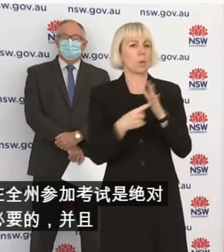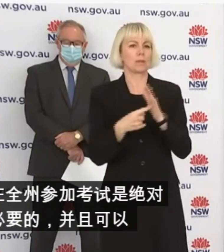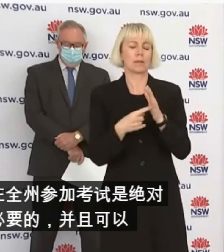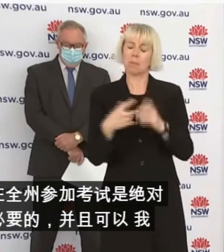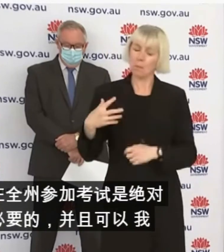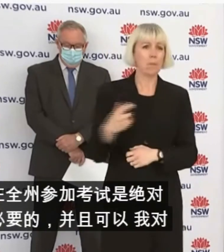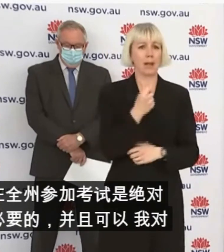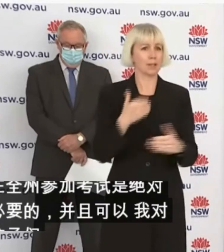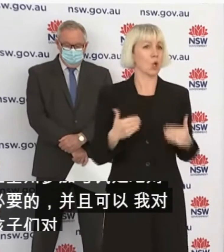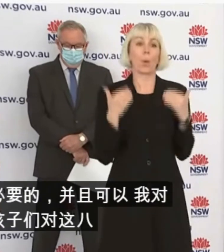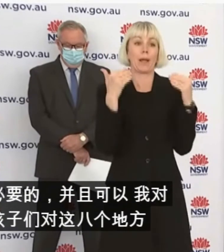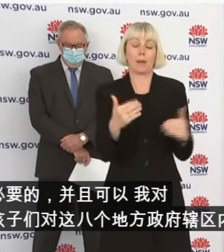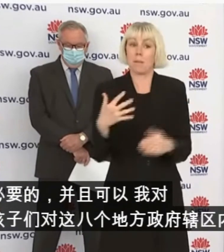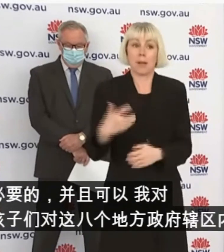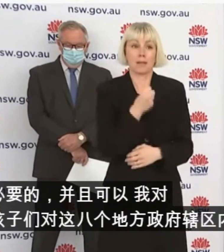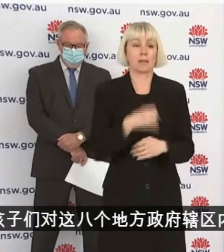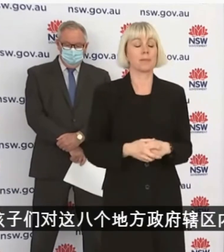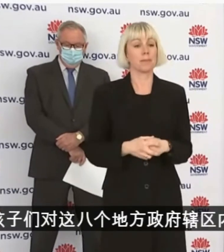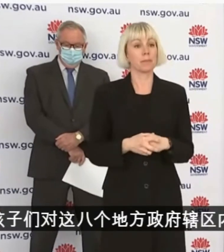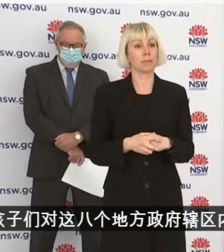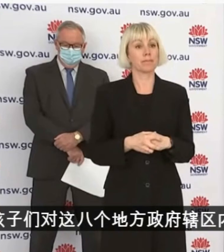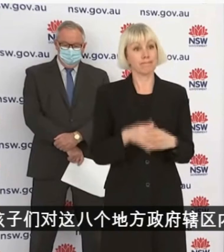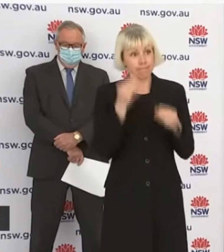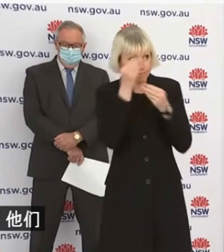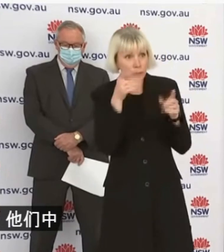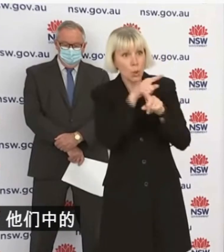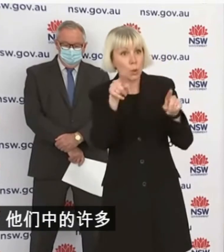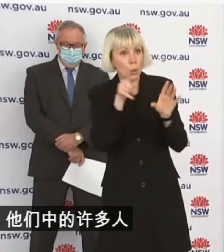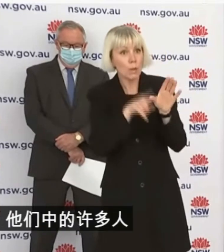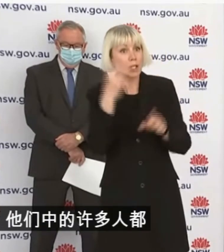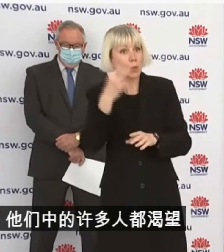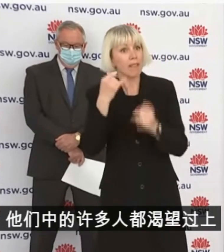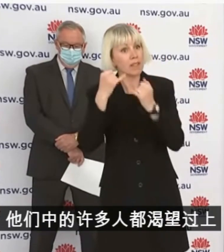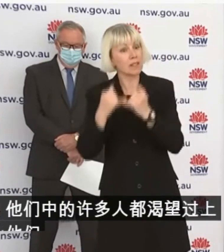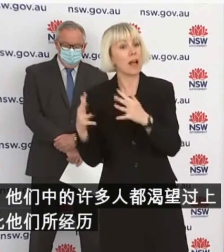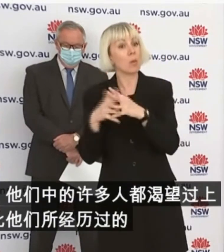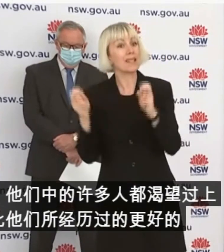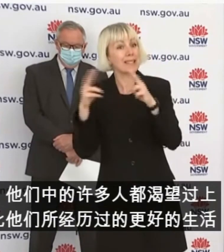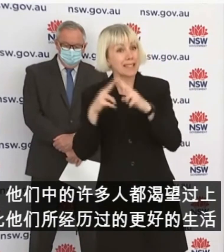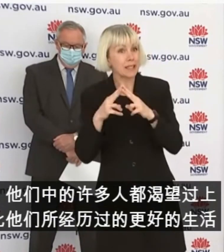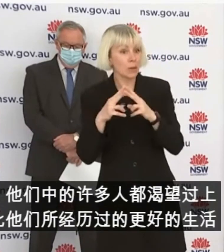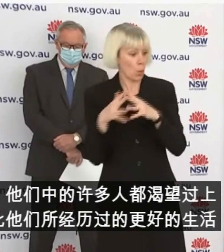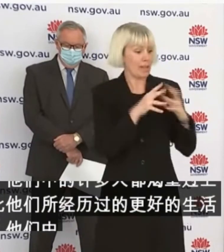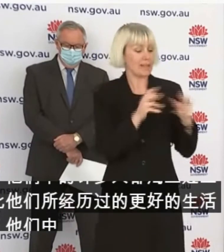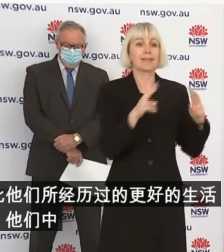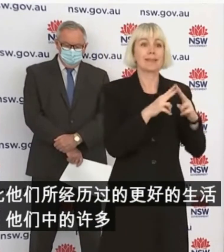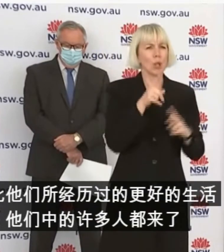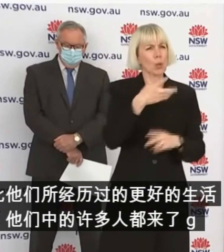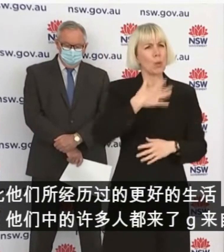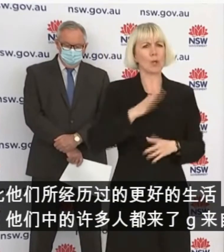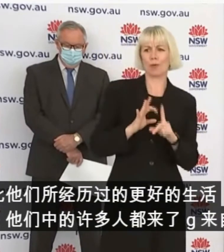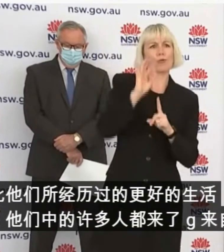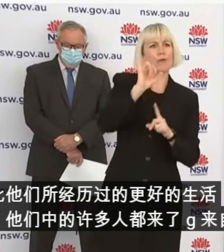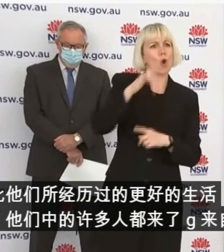And can I say to the children, to the students in those 8 local government areas, many of them are aspiring for a better life than the one they've experienced. Many of them are coming